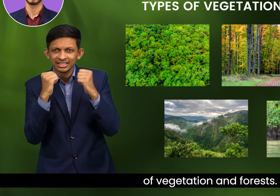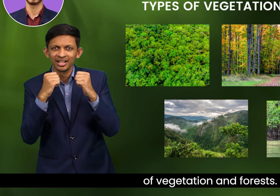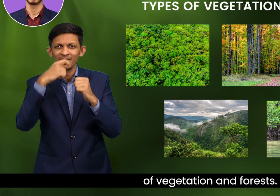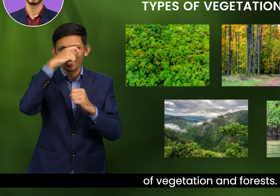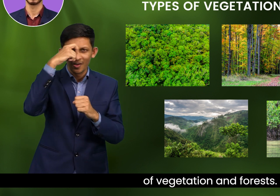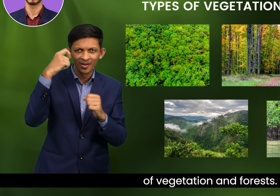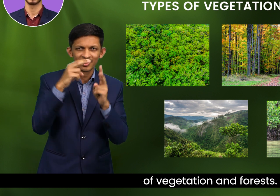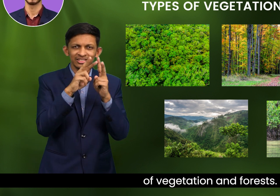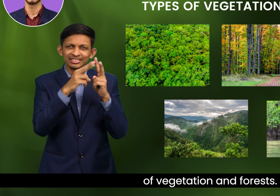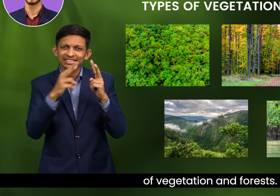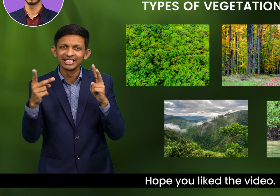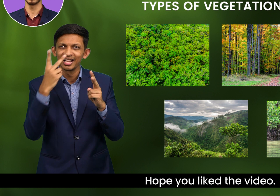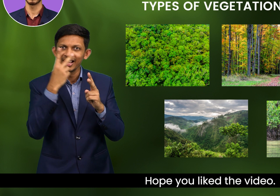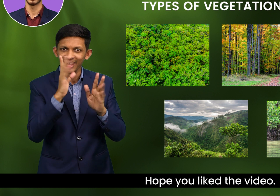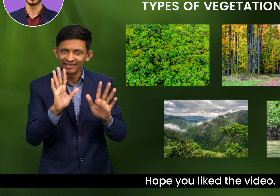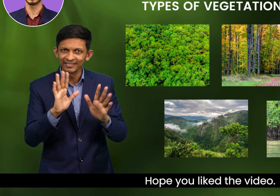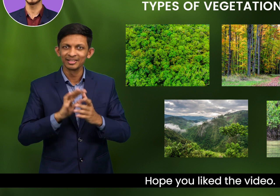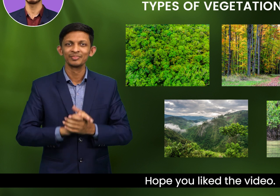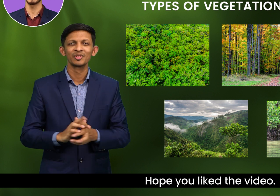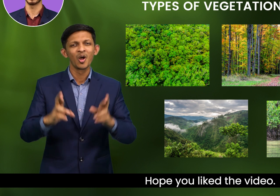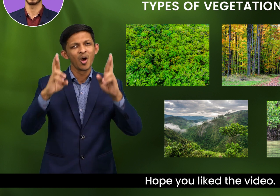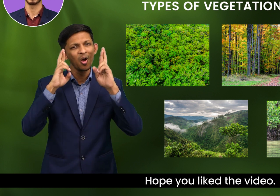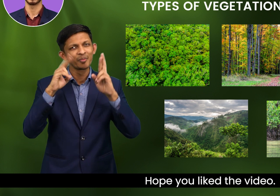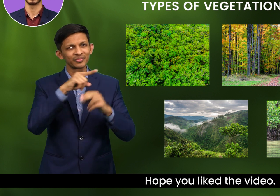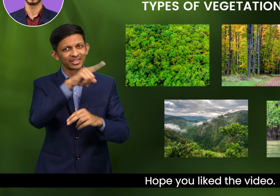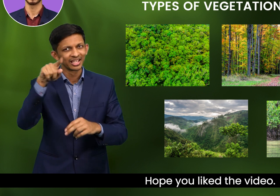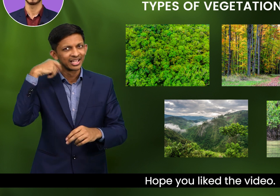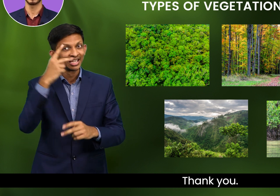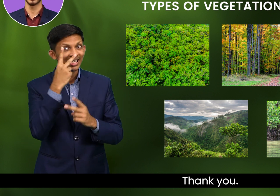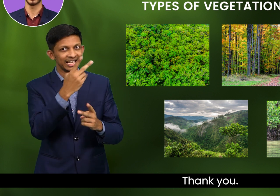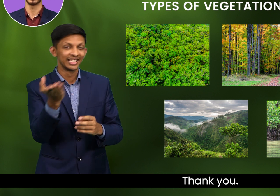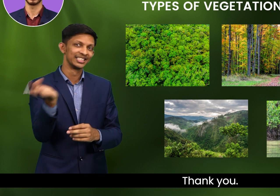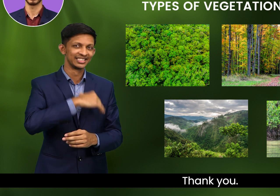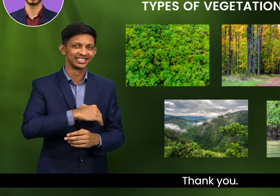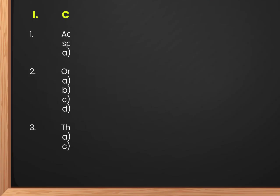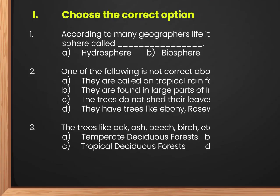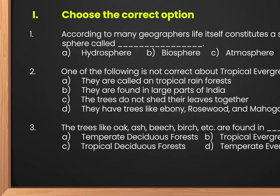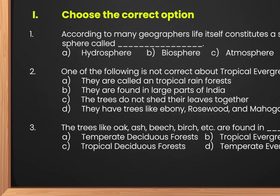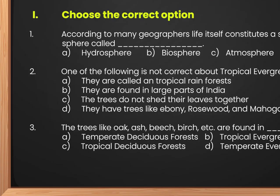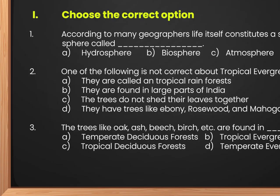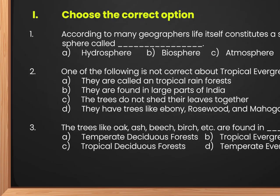Hope you liked the video. Thank you.